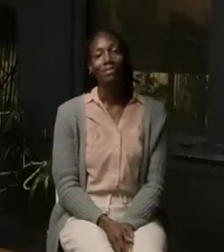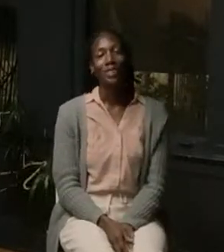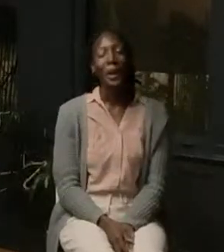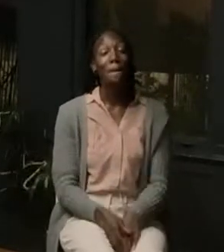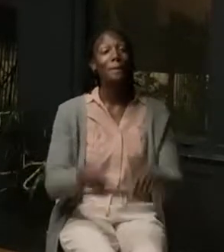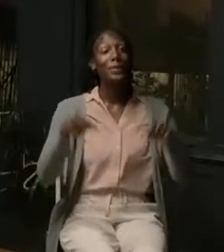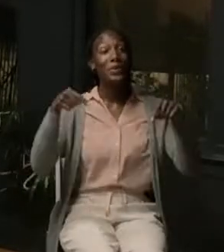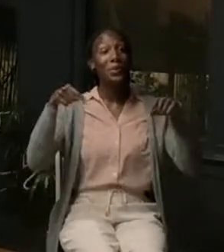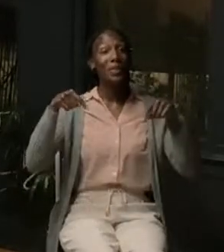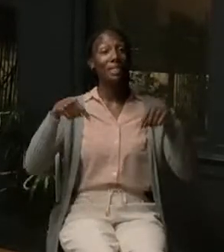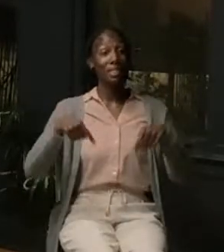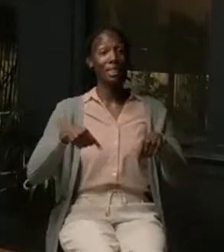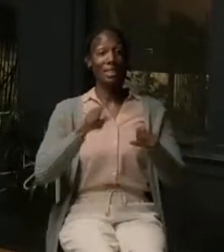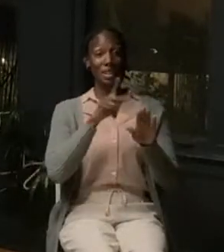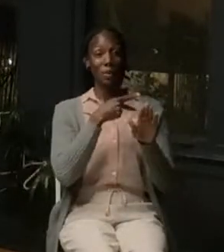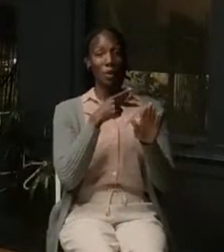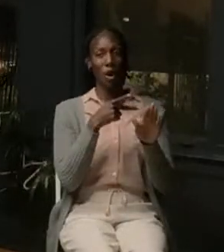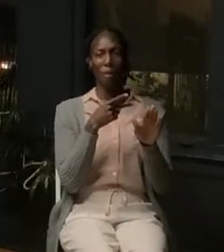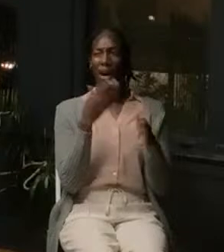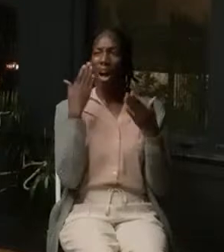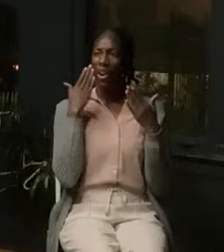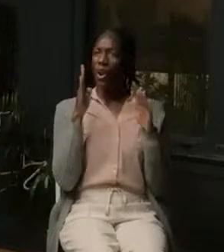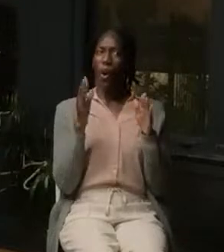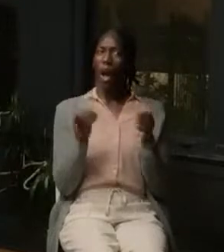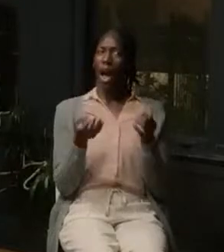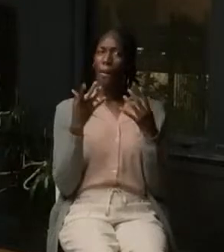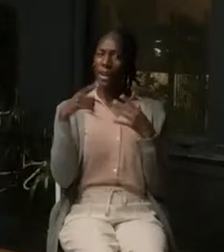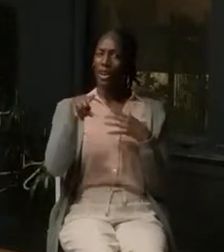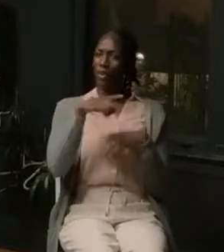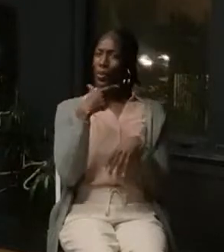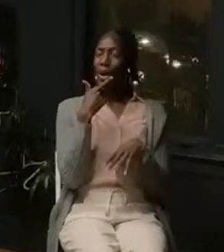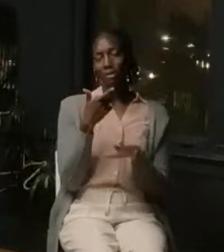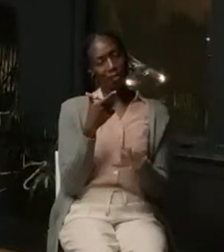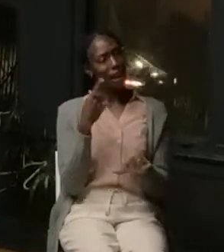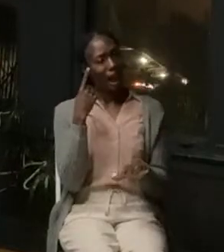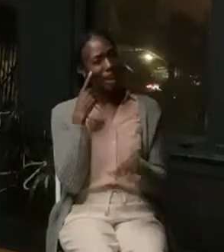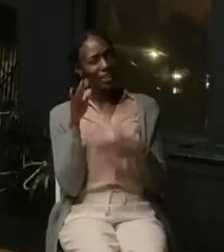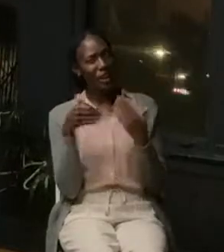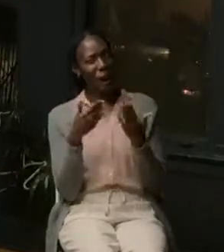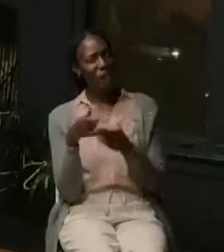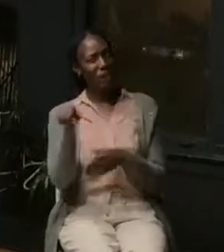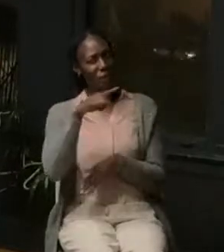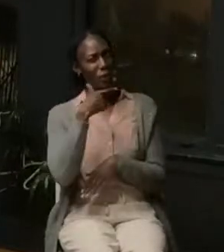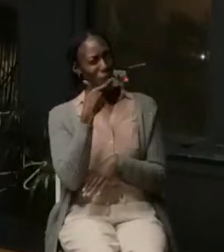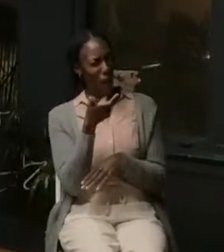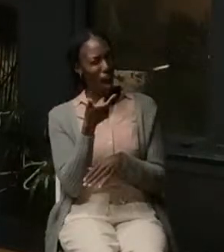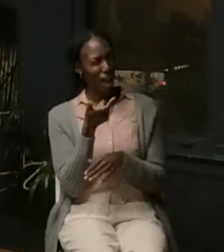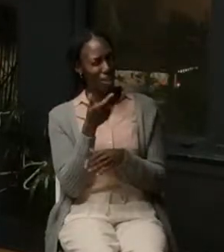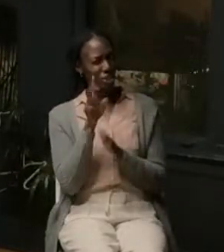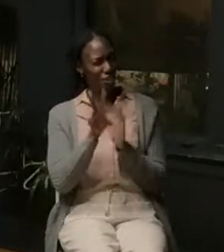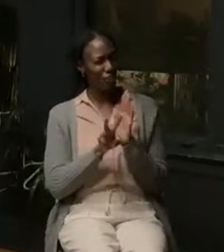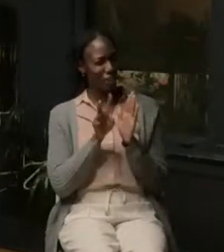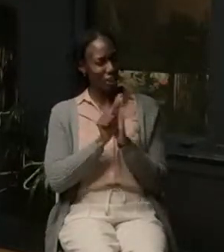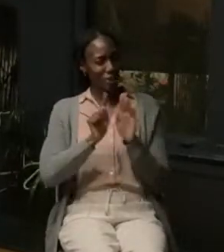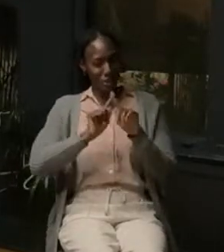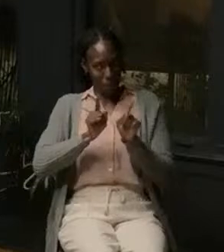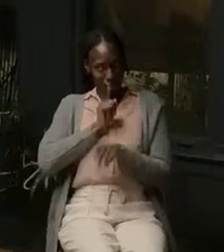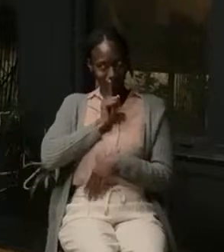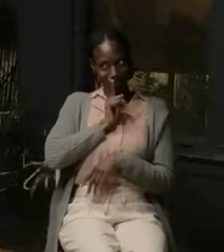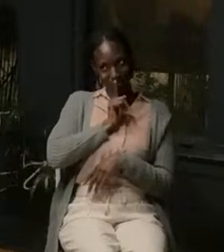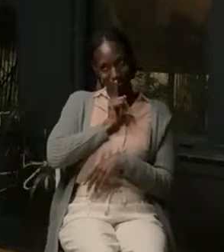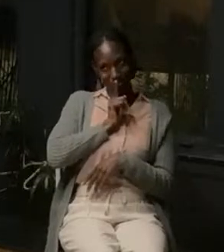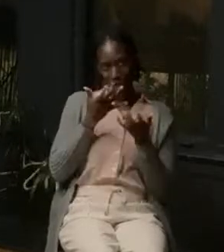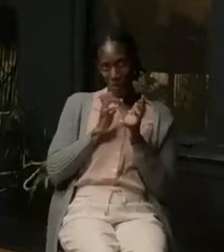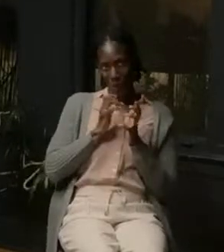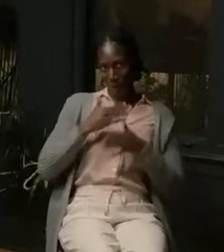So this piece, I don't know how many of you watched it. I think all of you watched the videos. You just don't want to say you watched